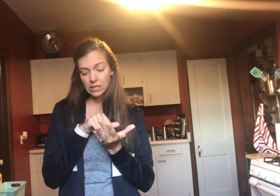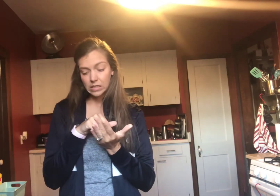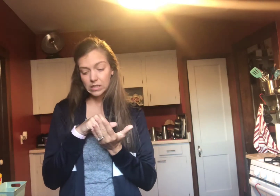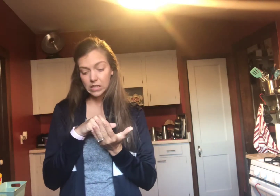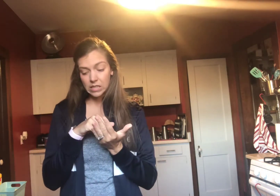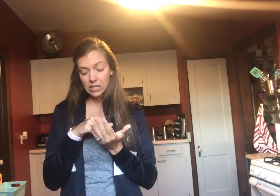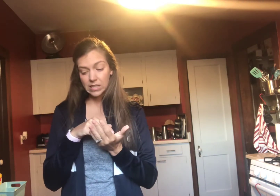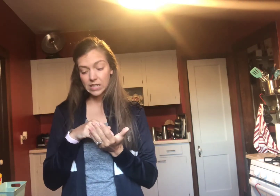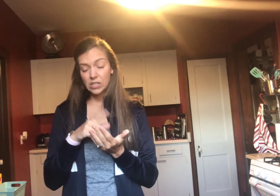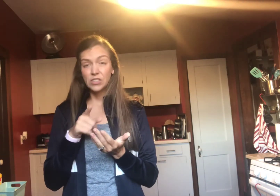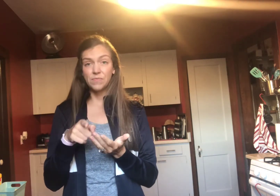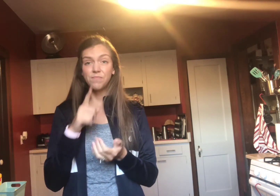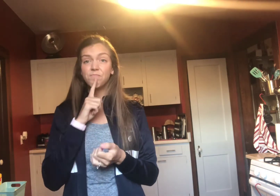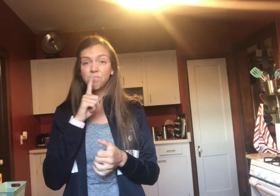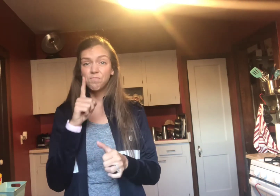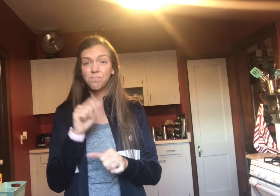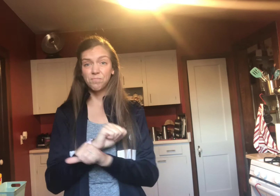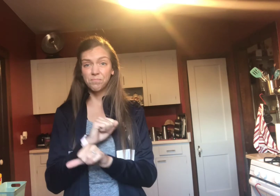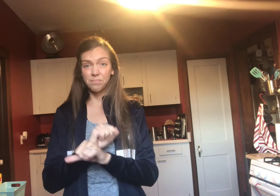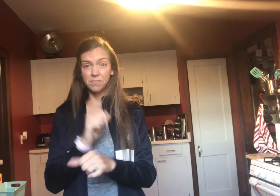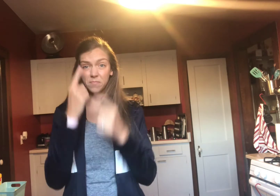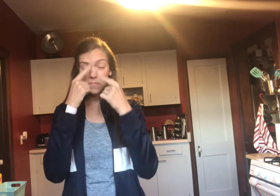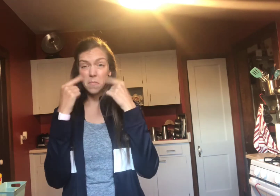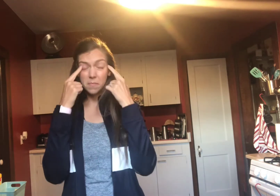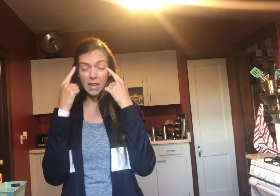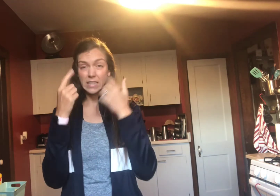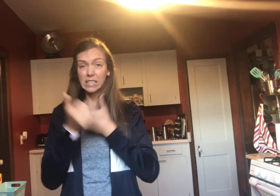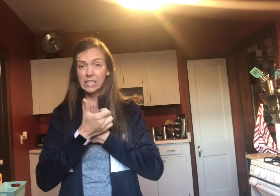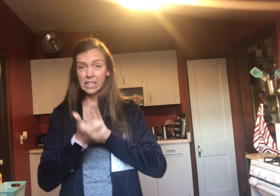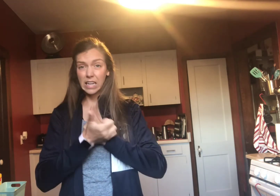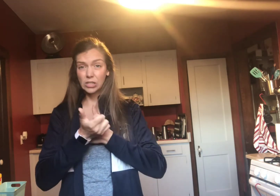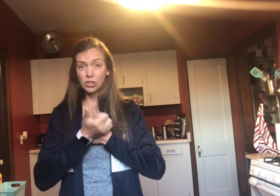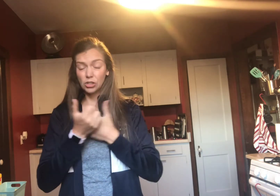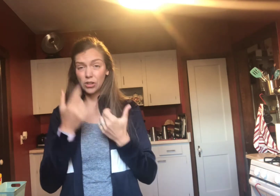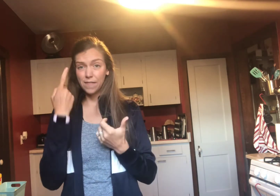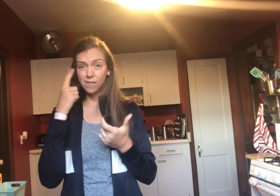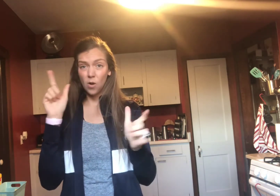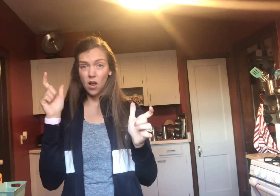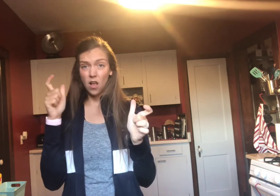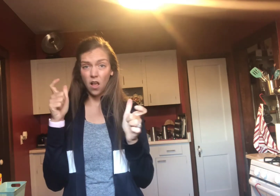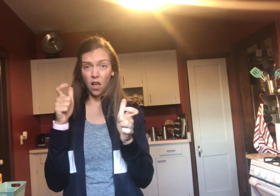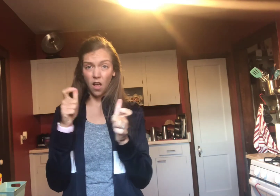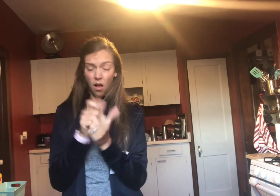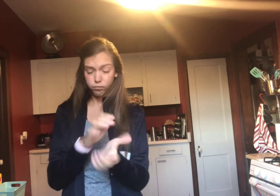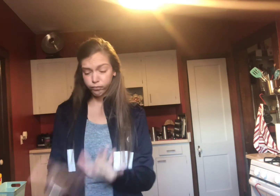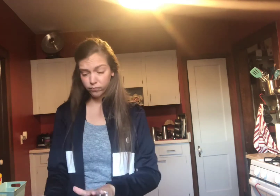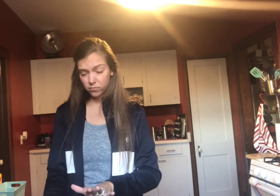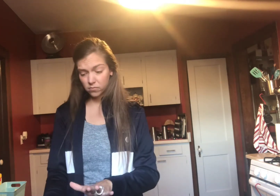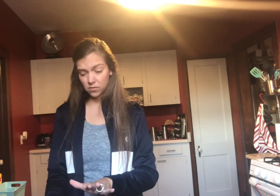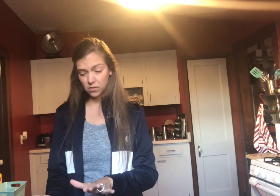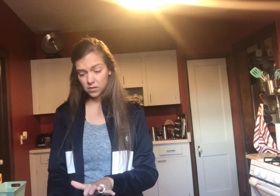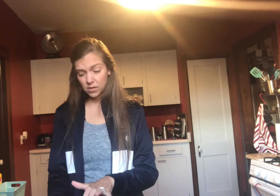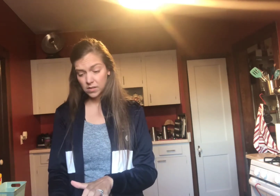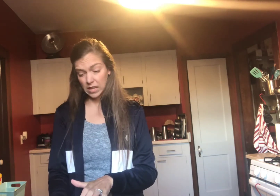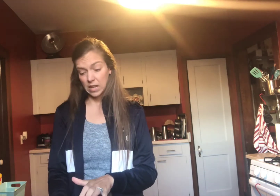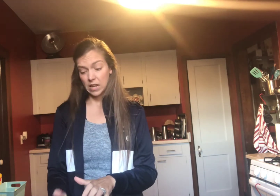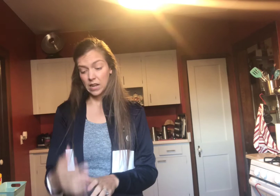It is in such danger of extinction, the Chinese government has decreed that anyone killing